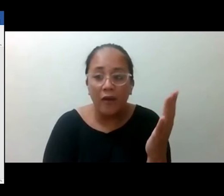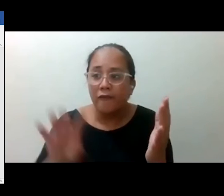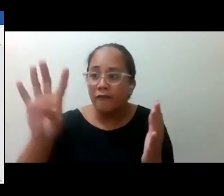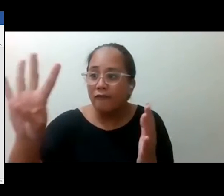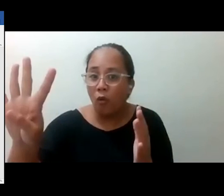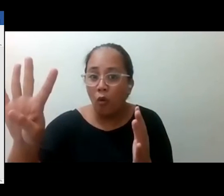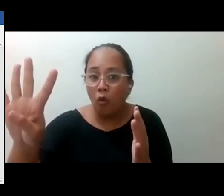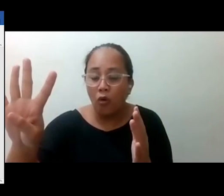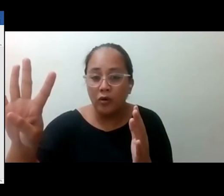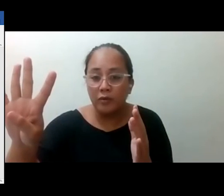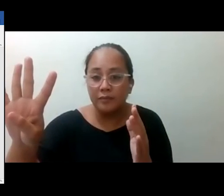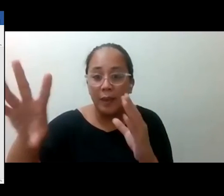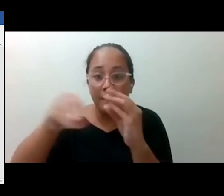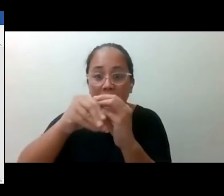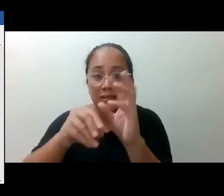16.